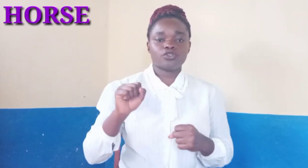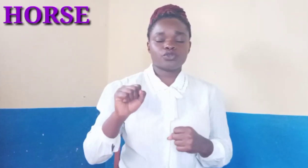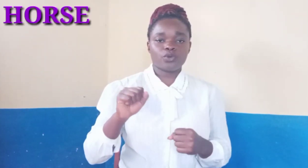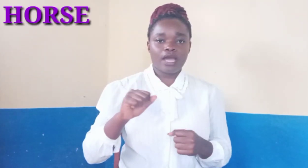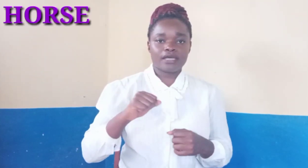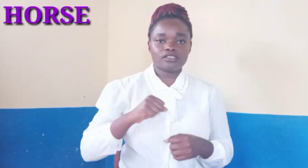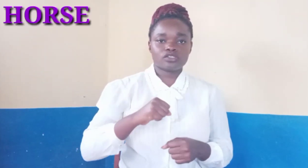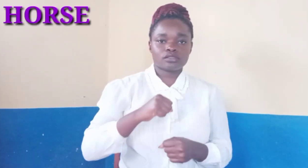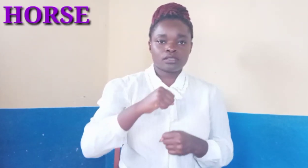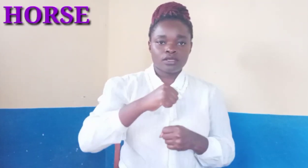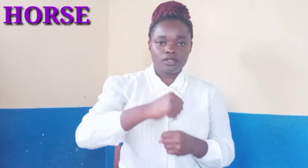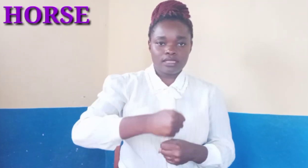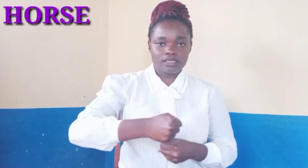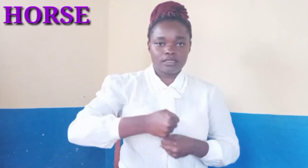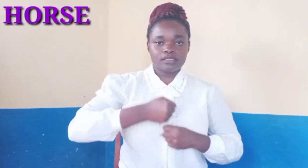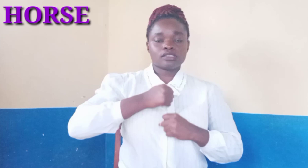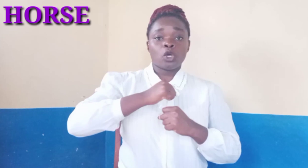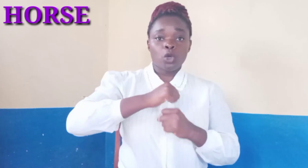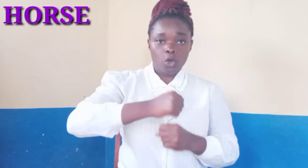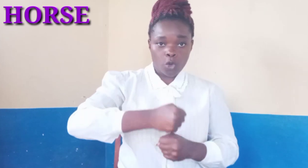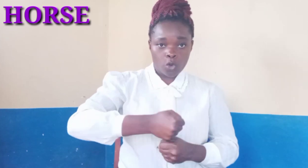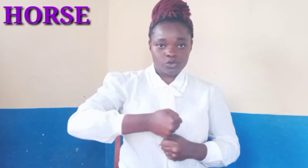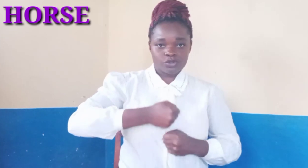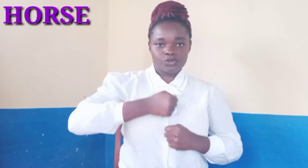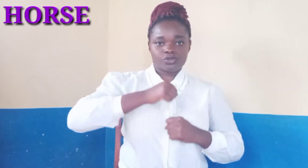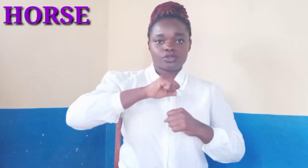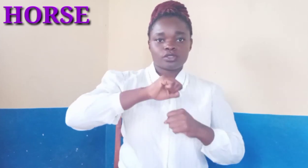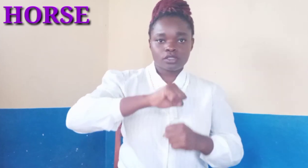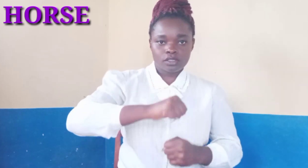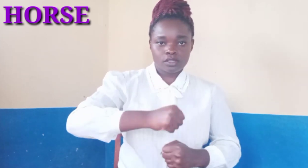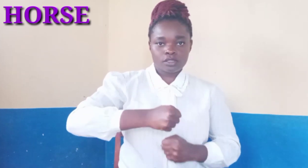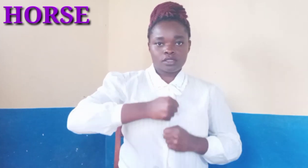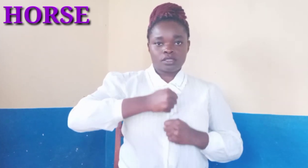two hands like this. Horse.